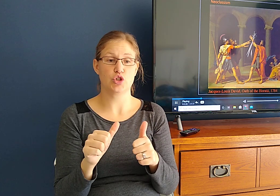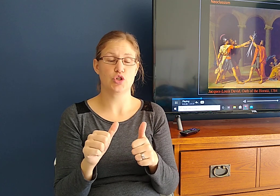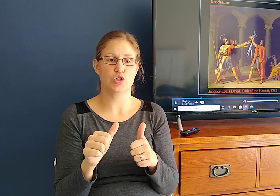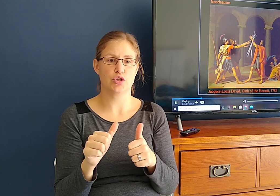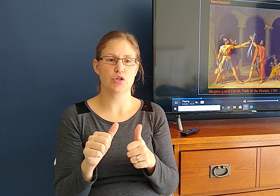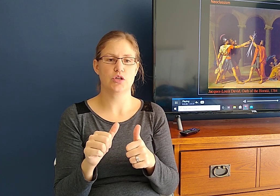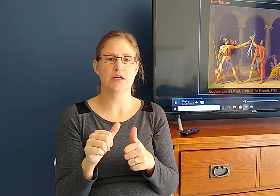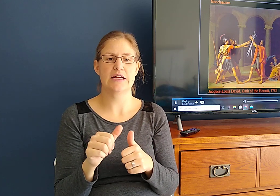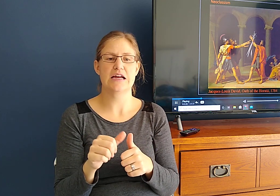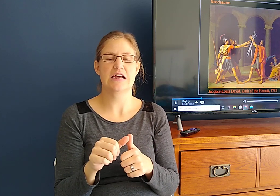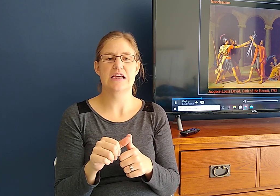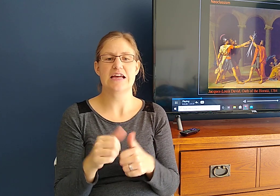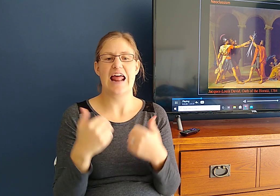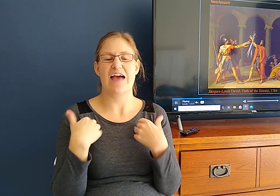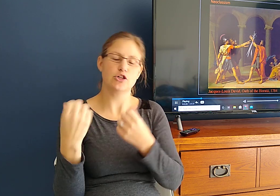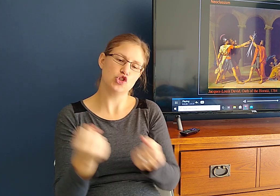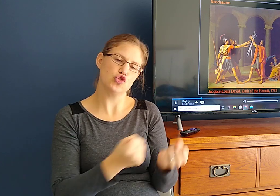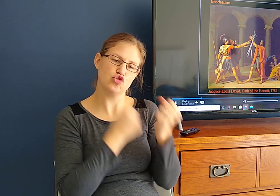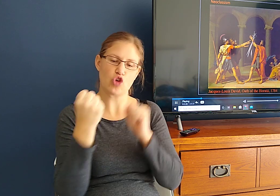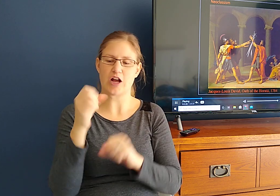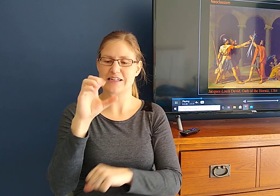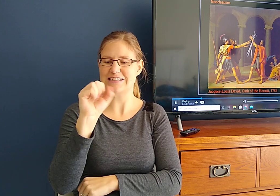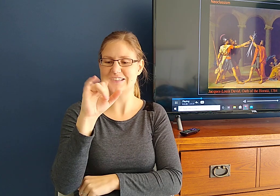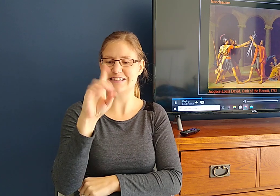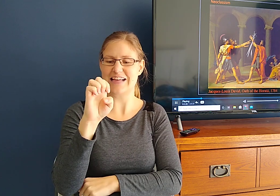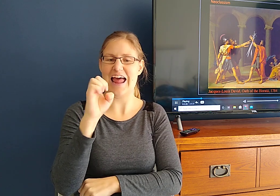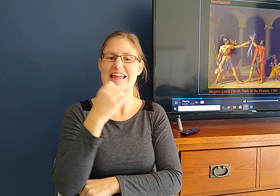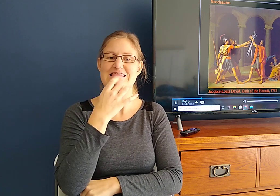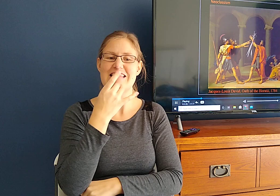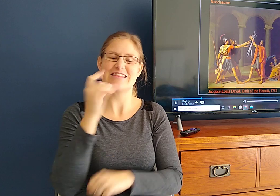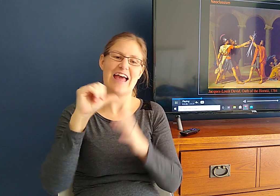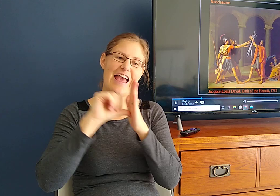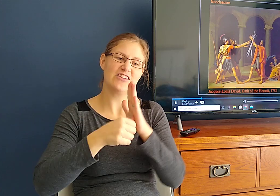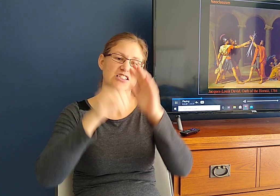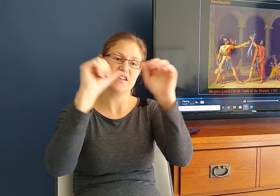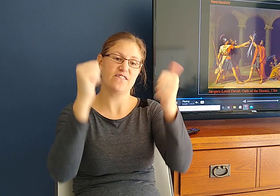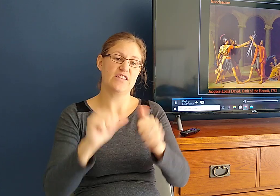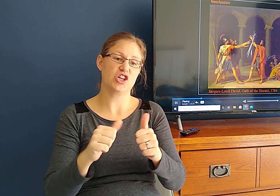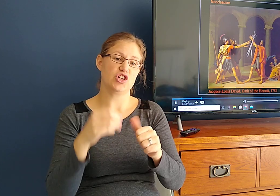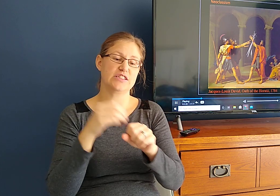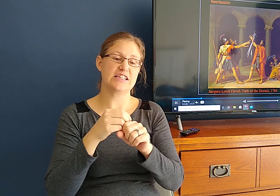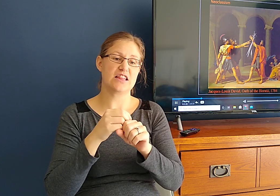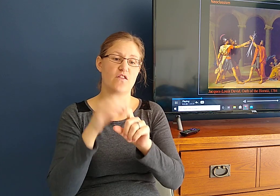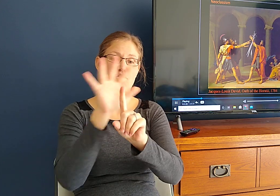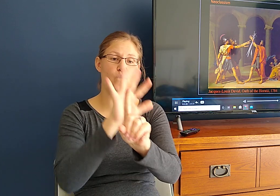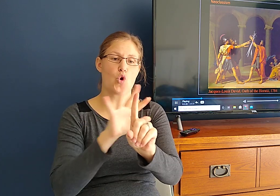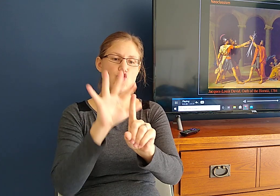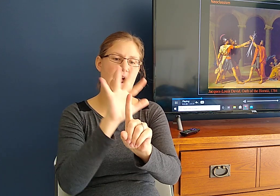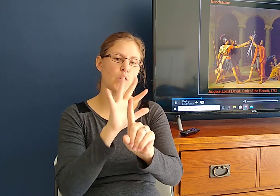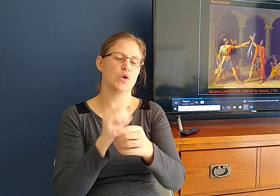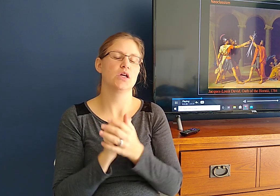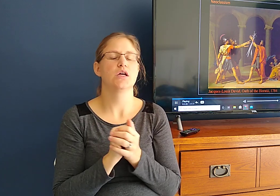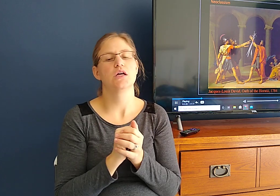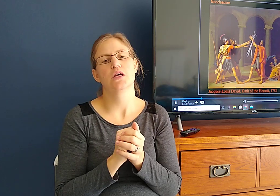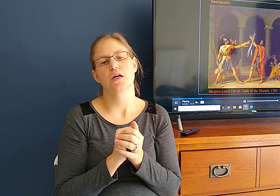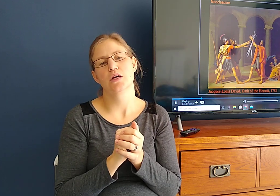a strong side lighting that emphasizes the figures in the foreground. And then you also note in the